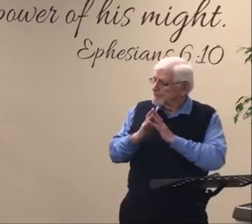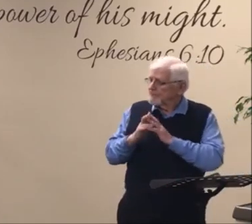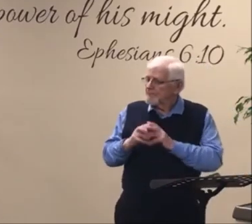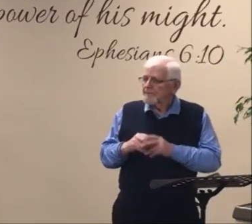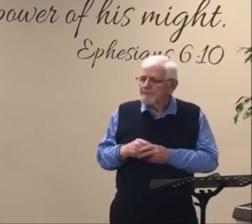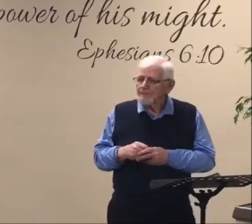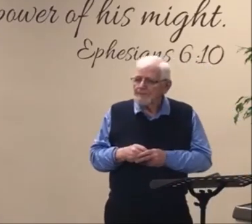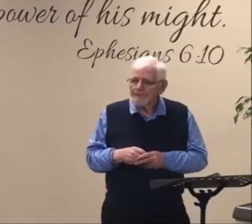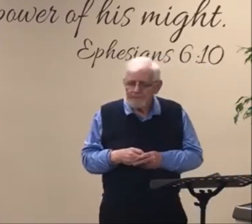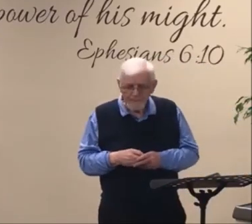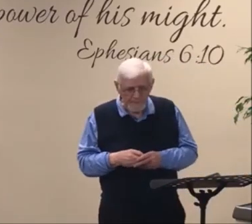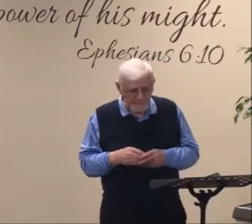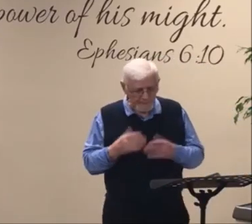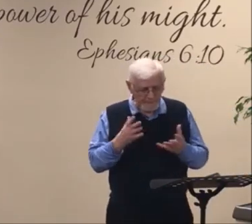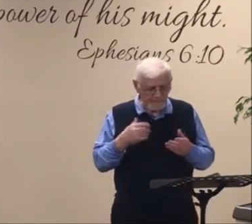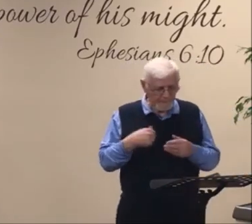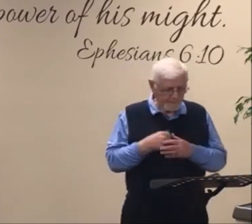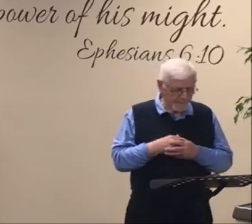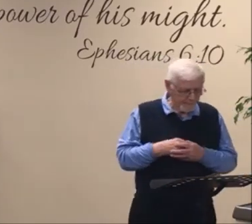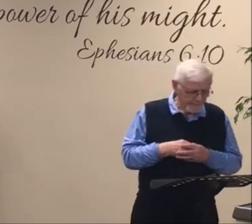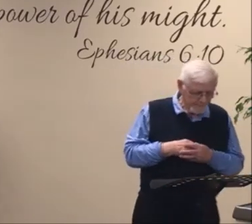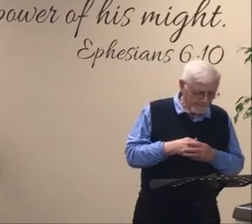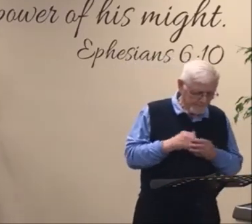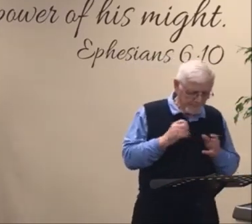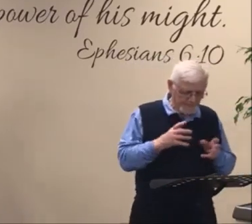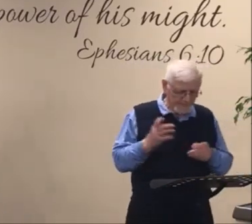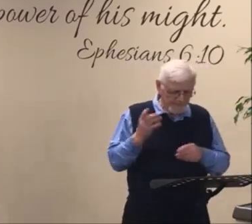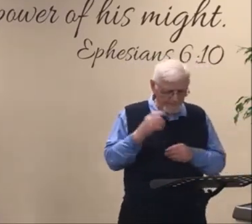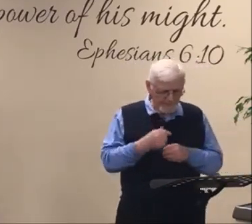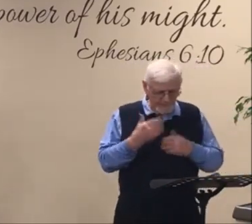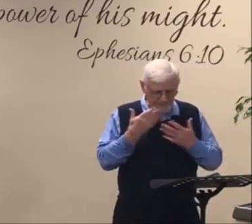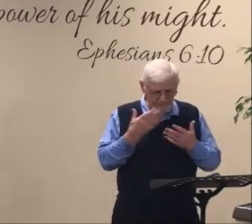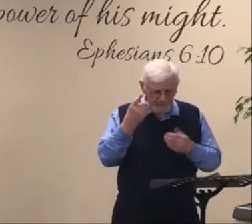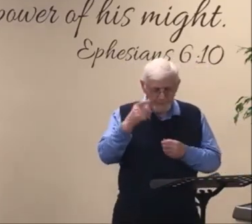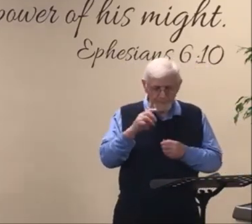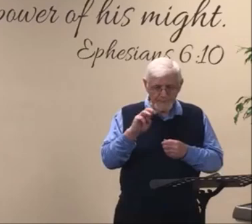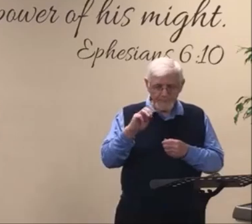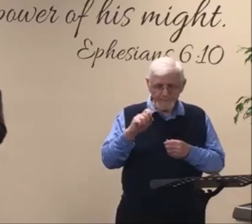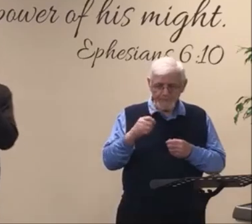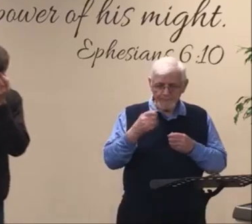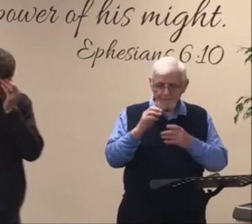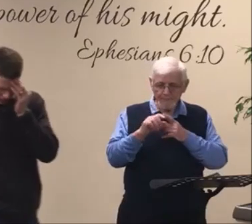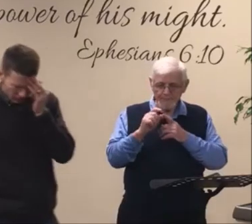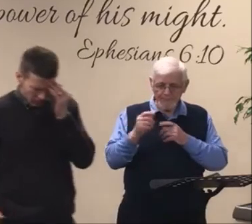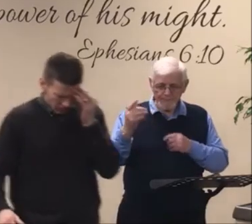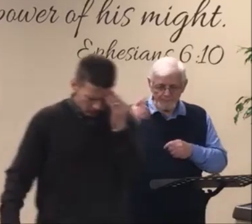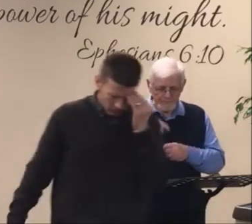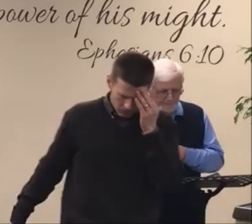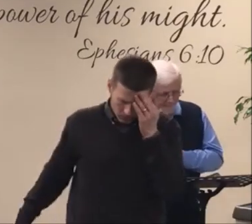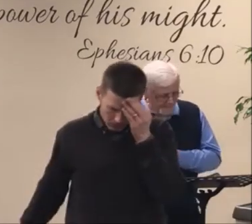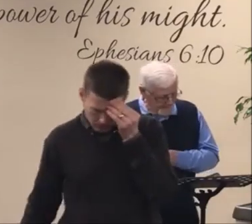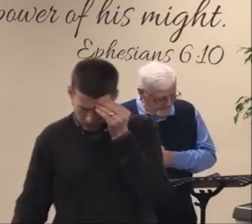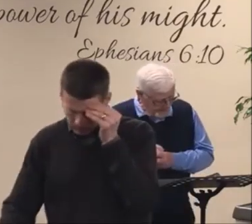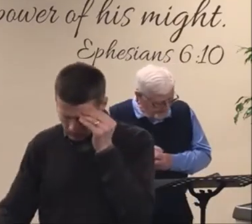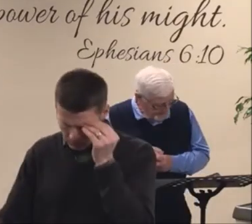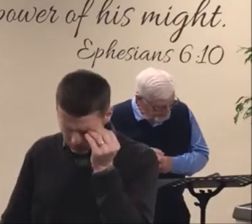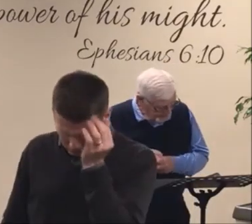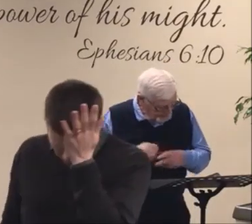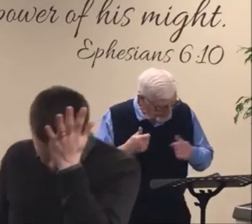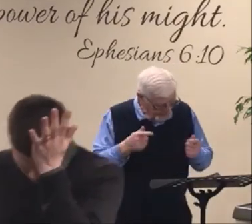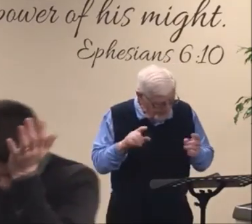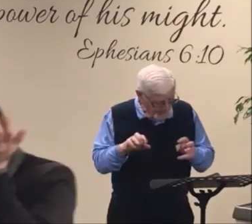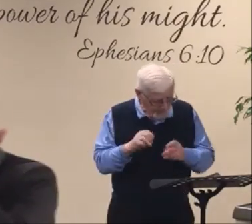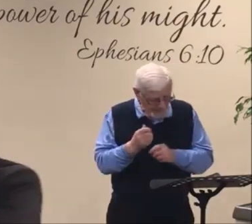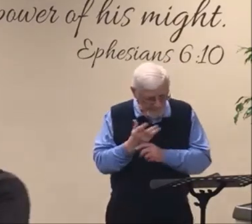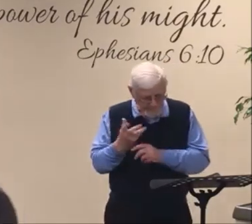Dear Father, thank you for today. Thank you for your message, Lord. We won't try to do things in our